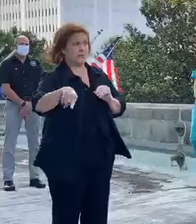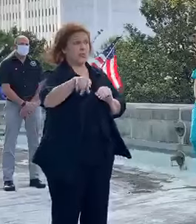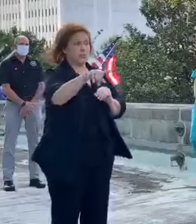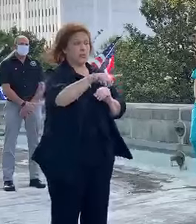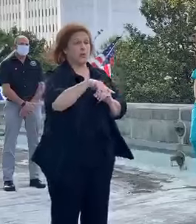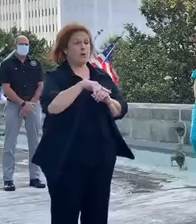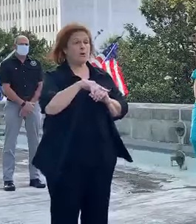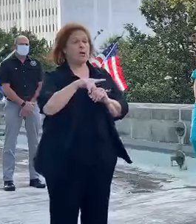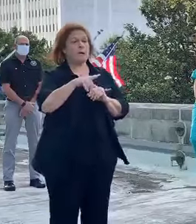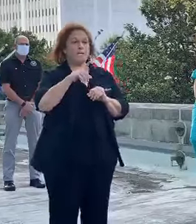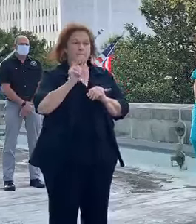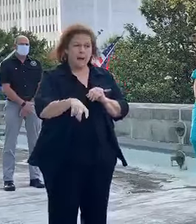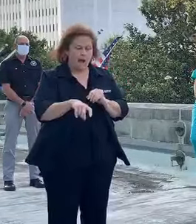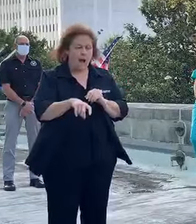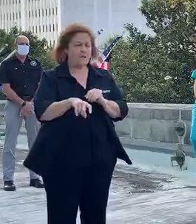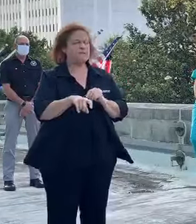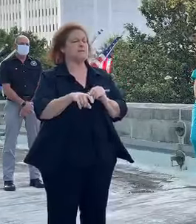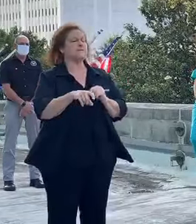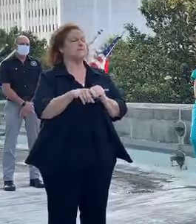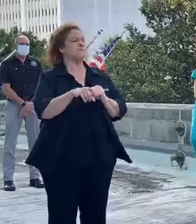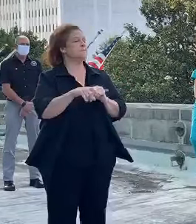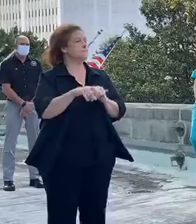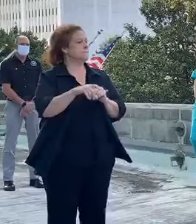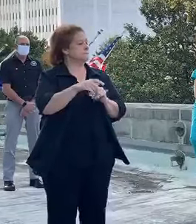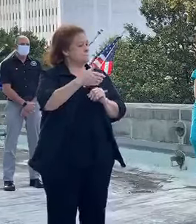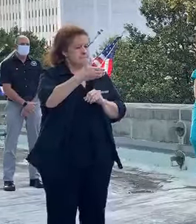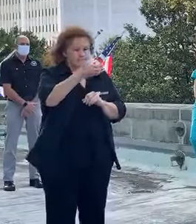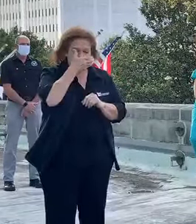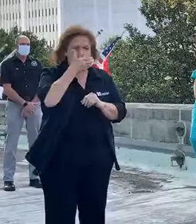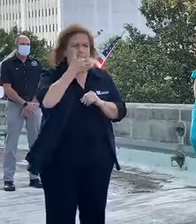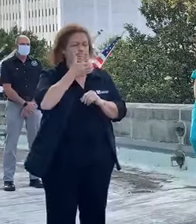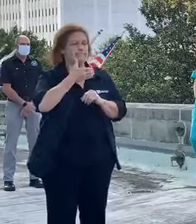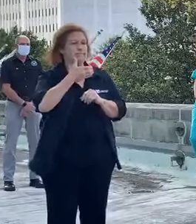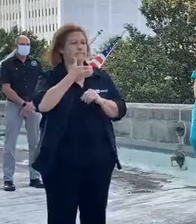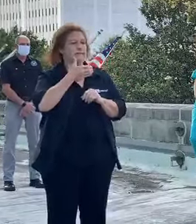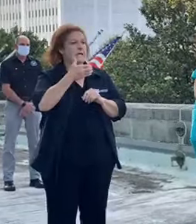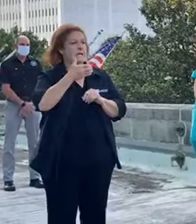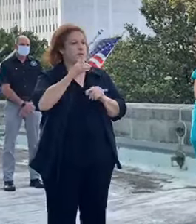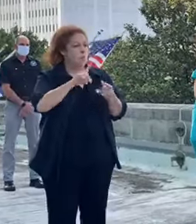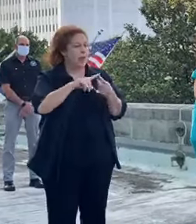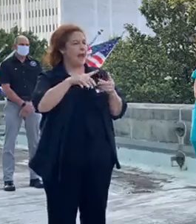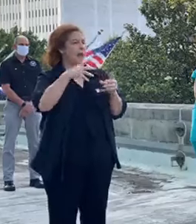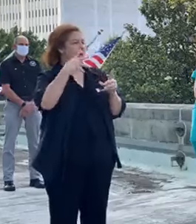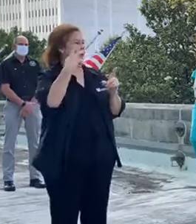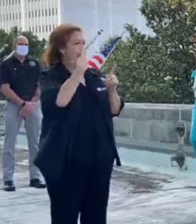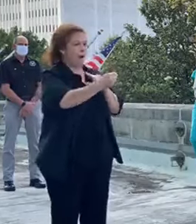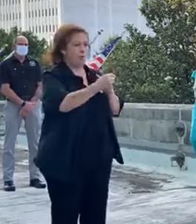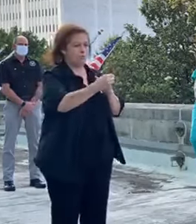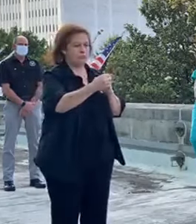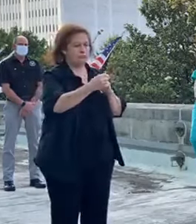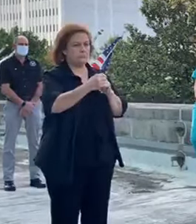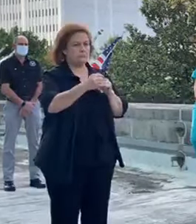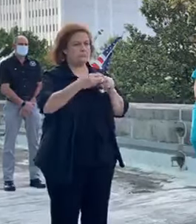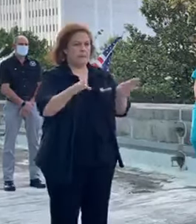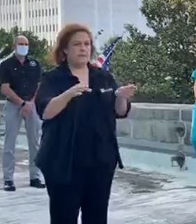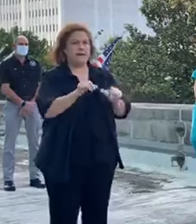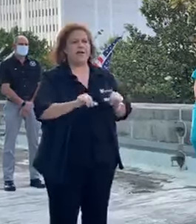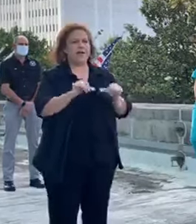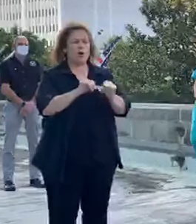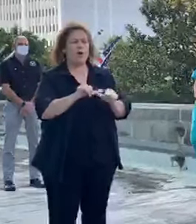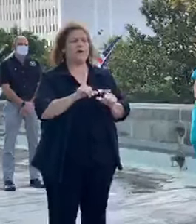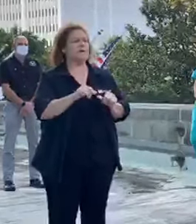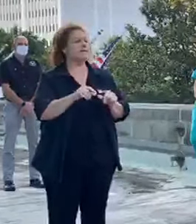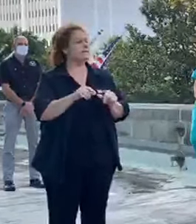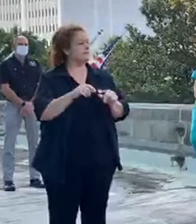us. We must prepare to cover our face in public. Continue to practice